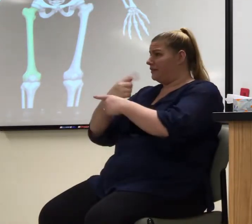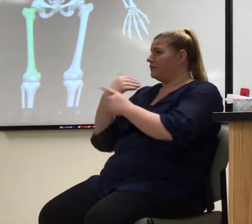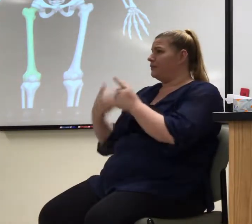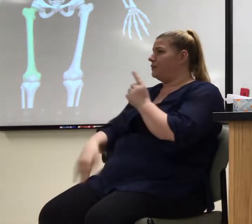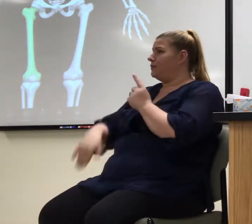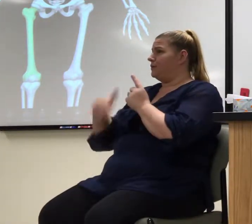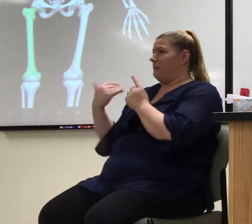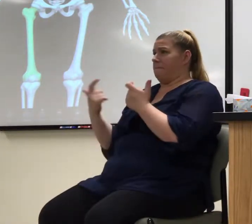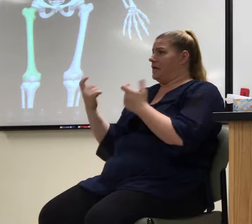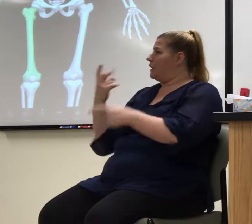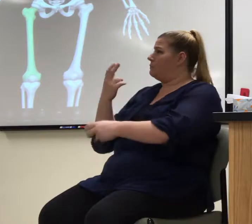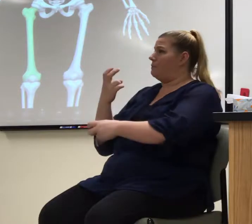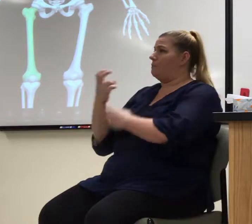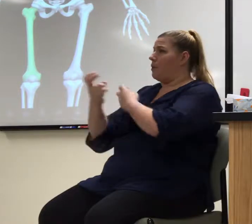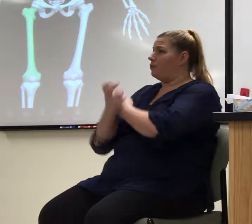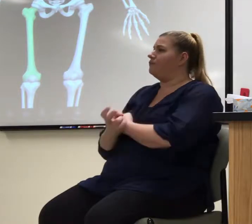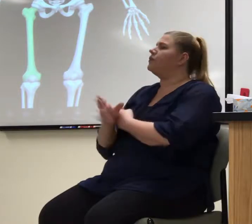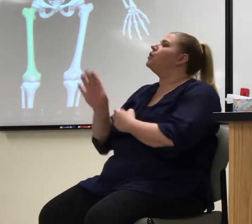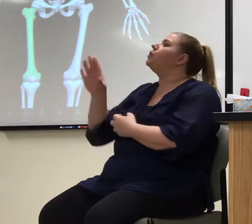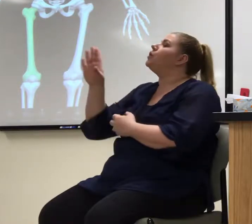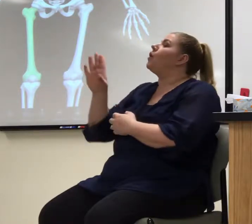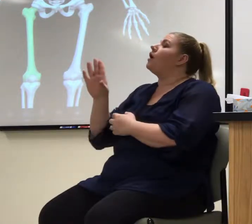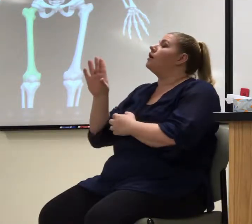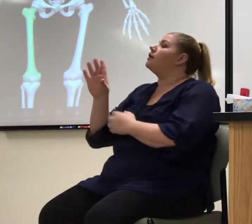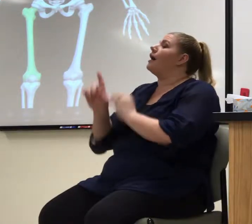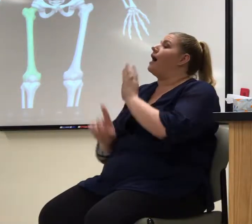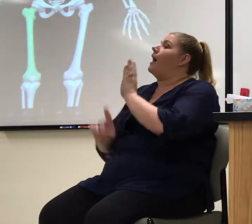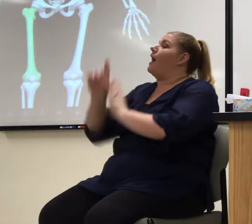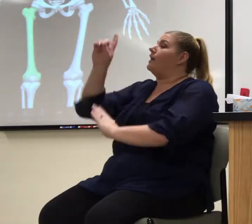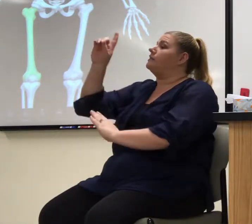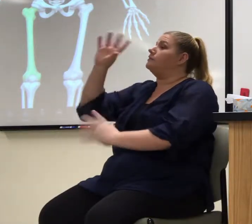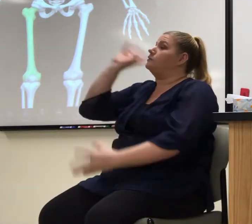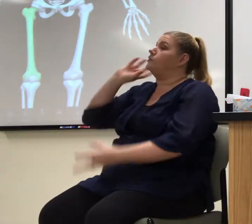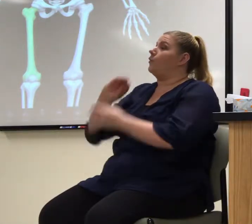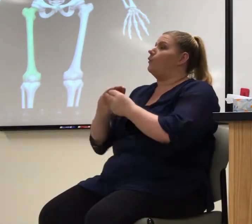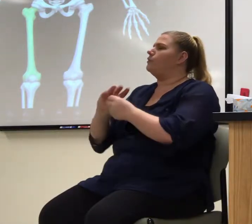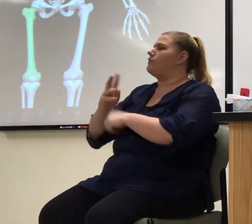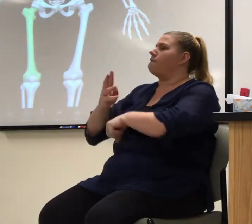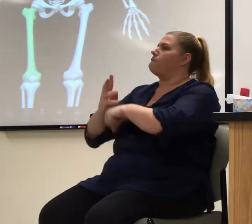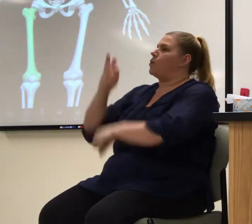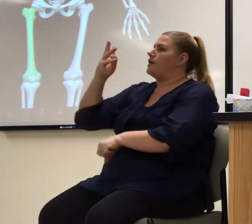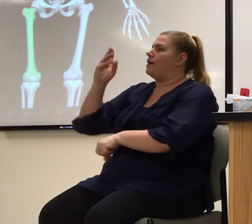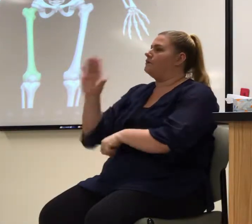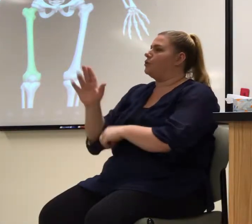huh? Your height is about 4 times your femur length.